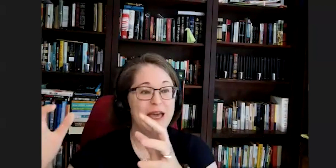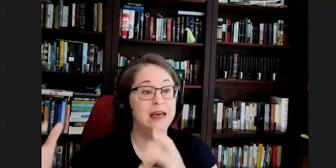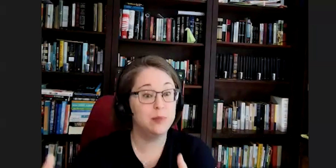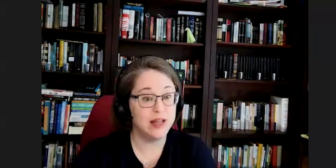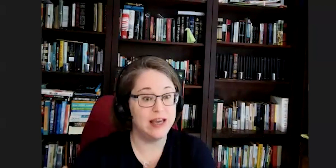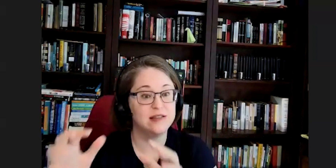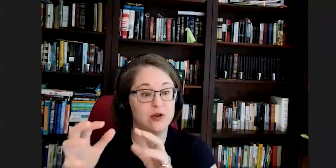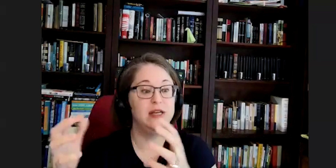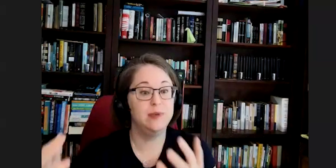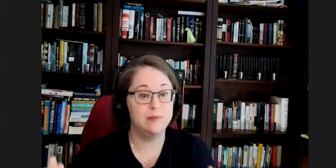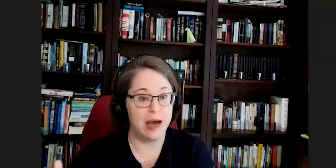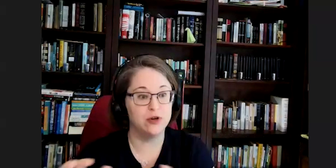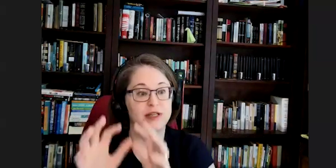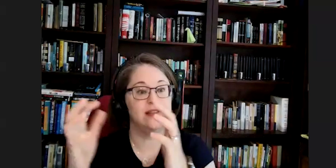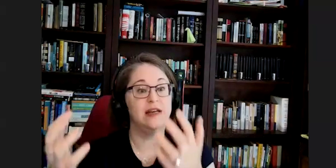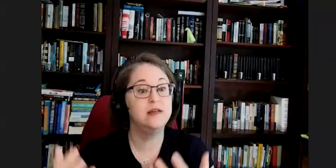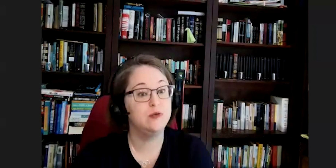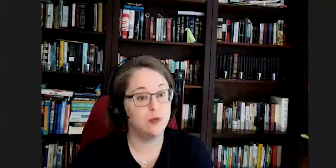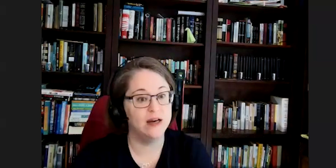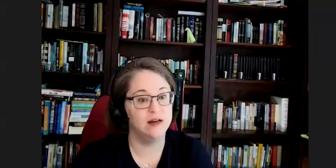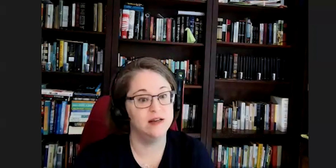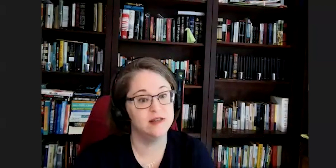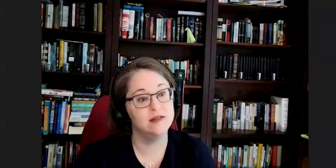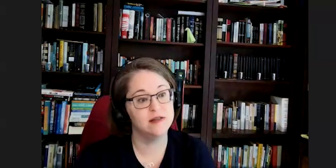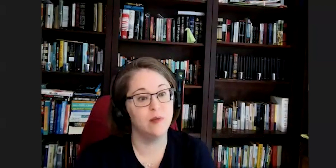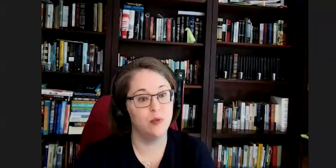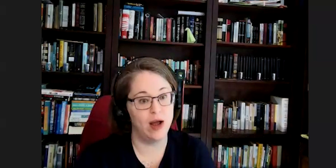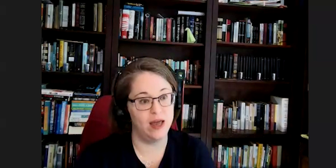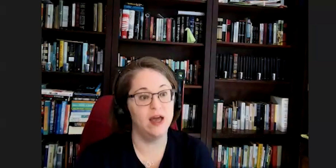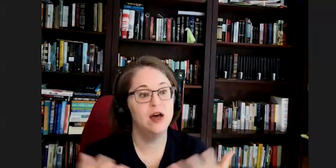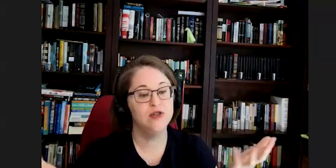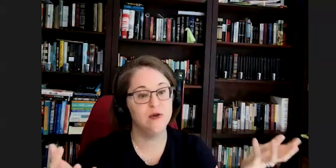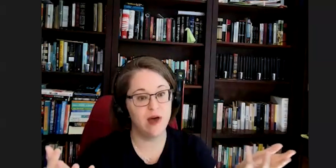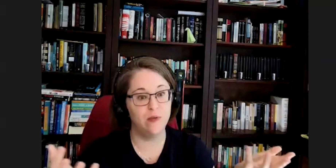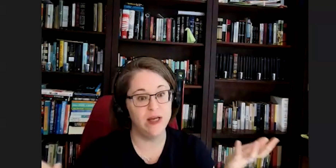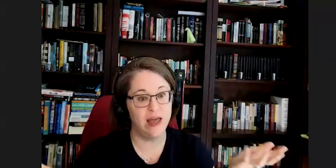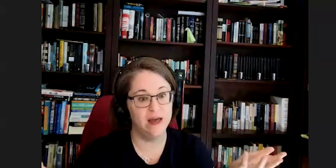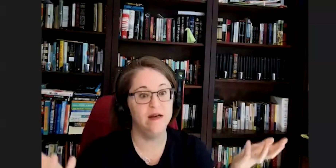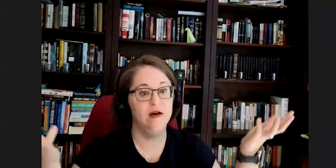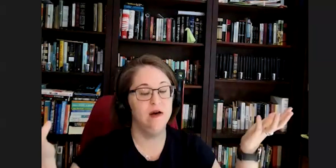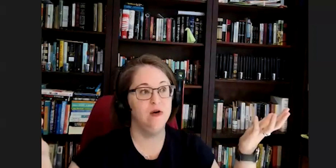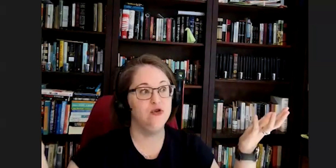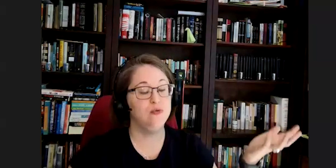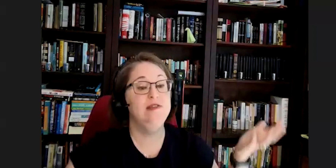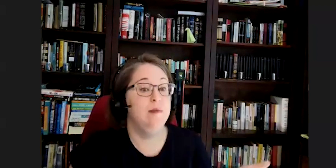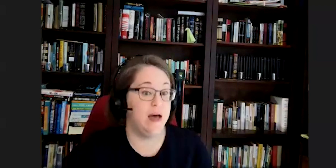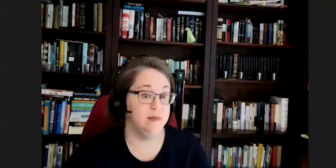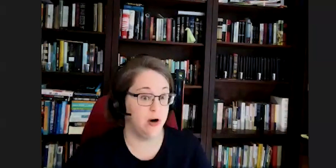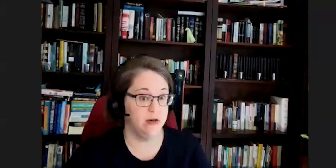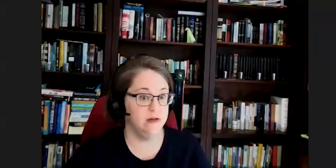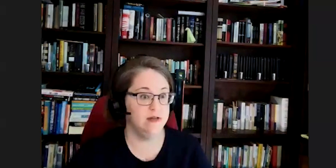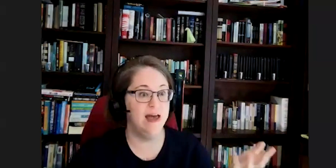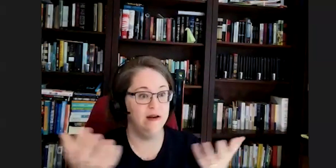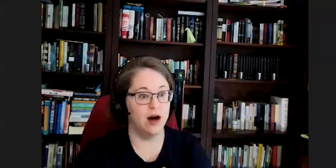conditions in place. There need to be boundaries. They need to be recognized in some way so that we can treat them